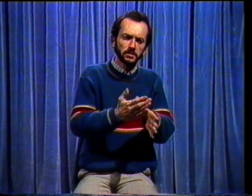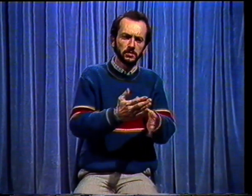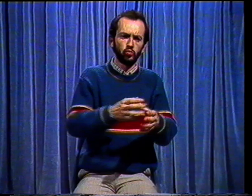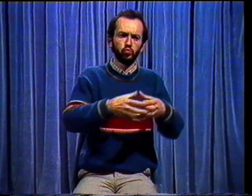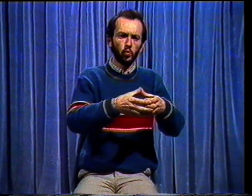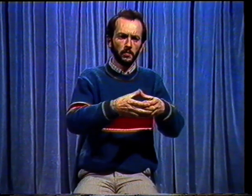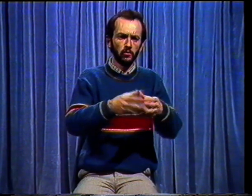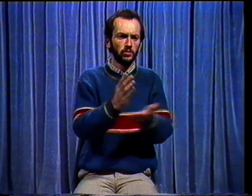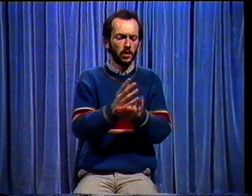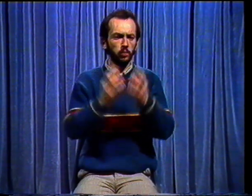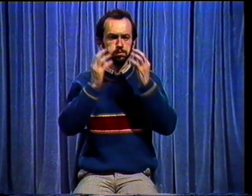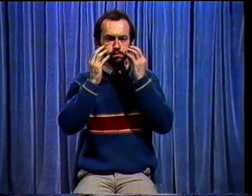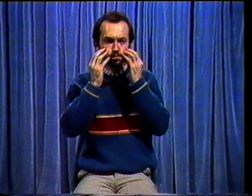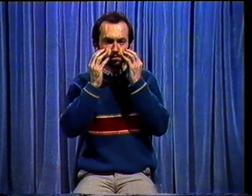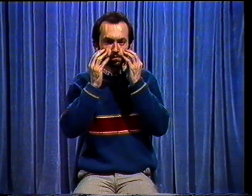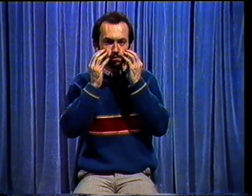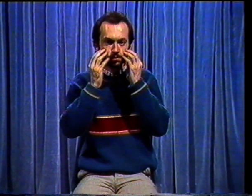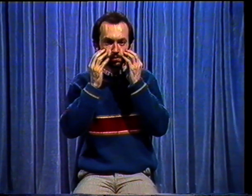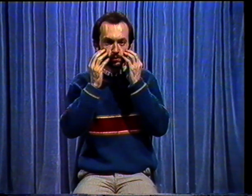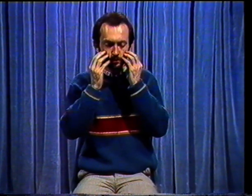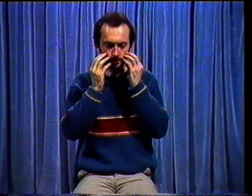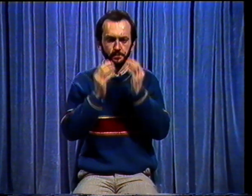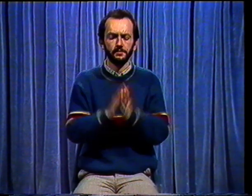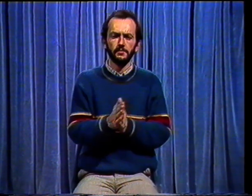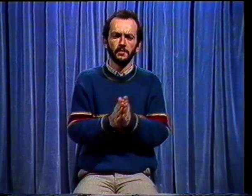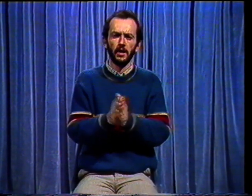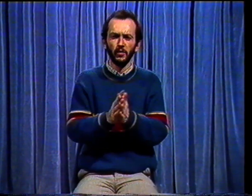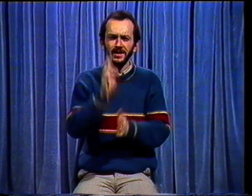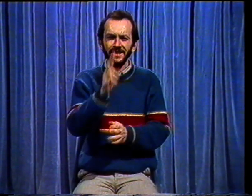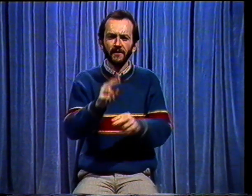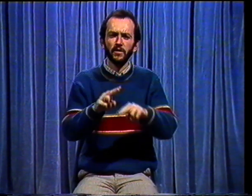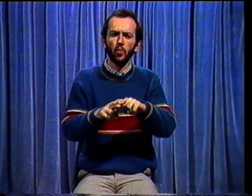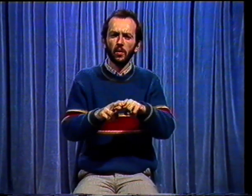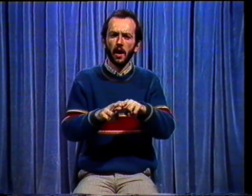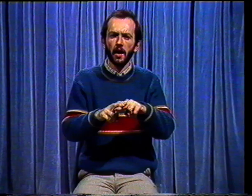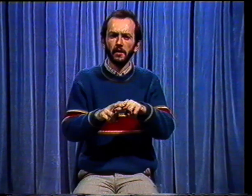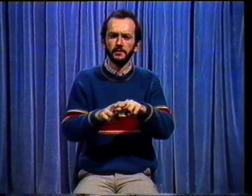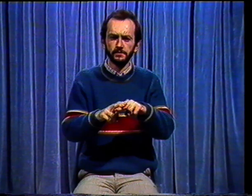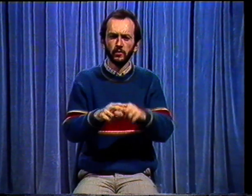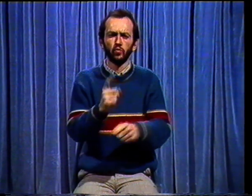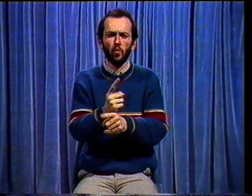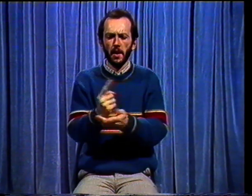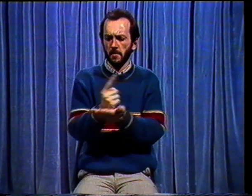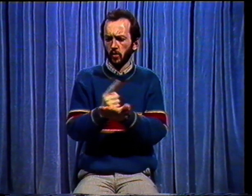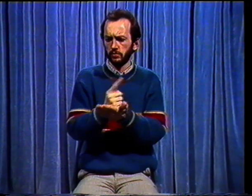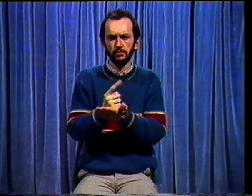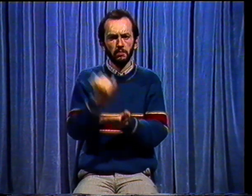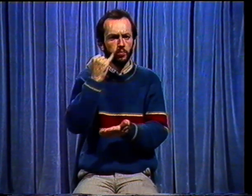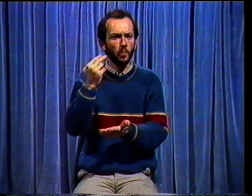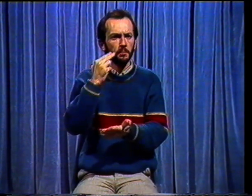And the first example from the group is about puffed cheeks. You'll see Fiona talking about